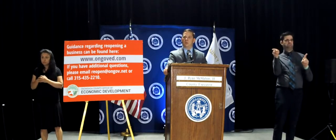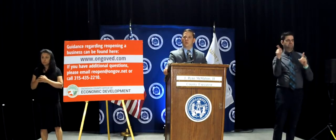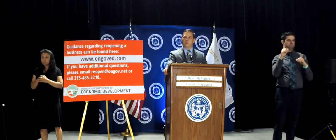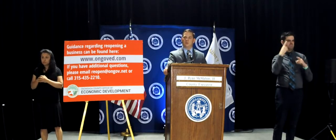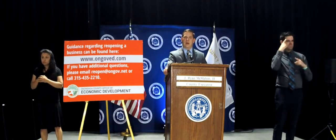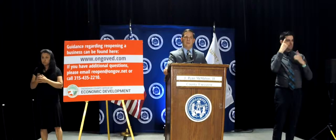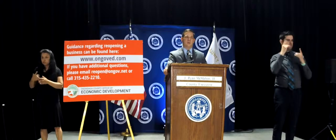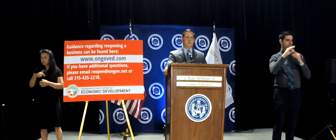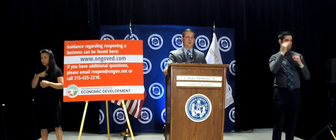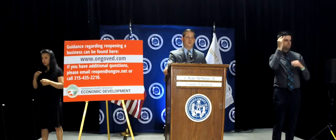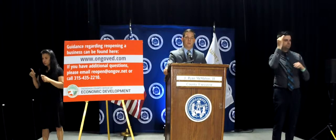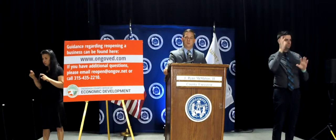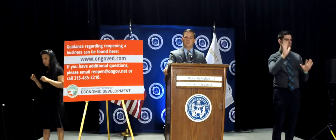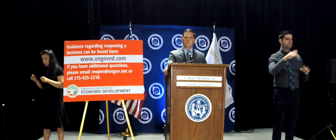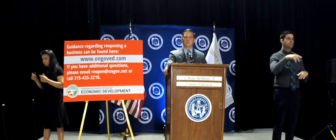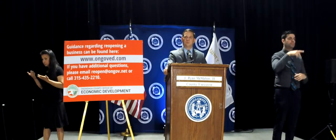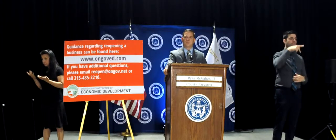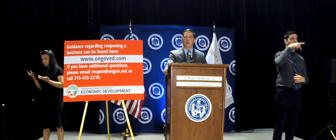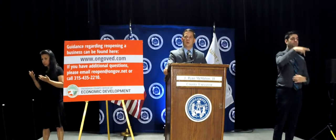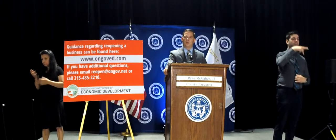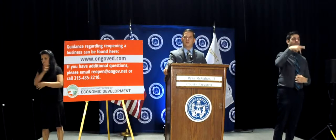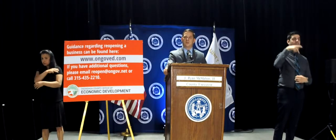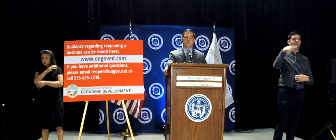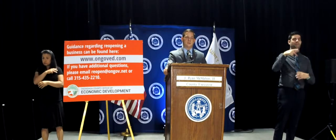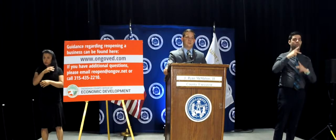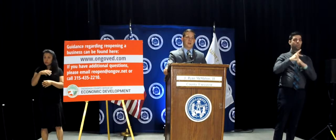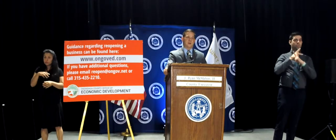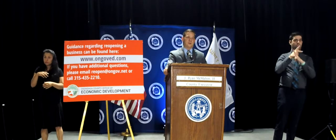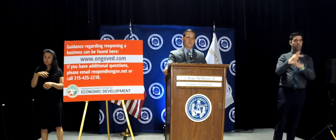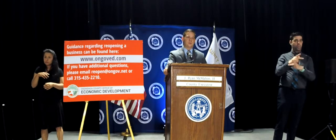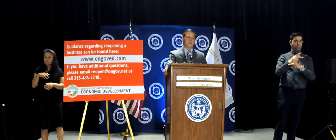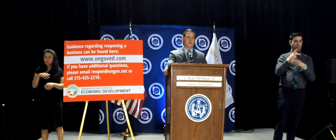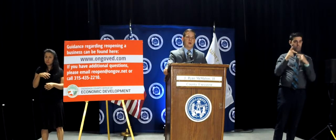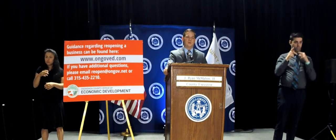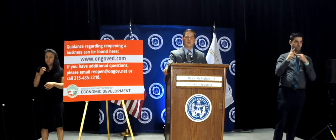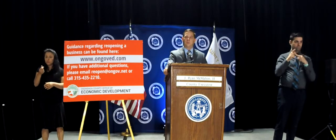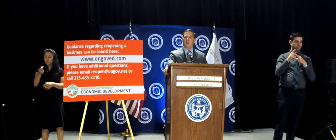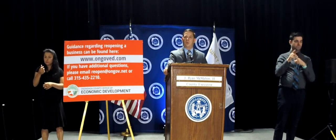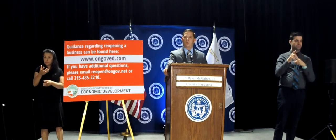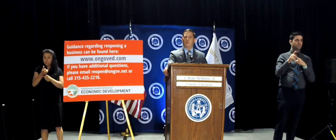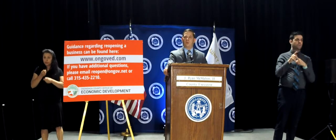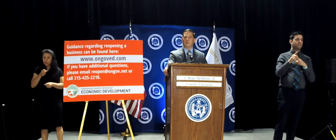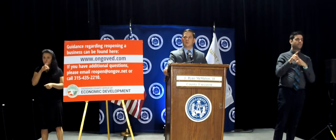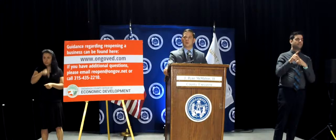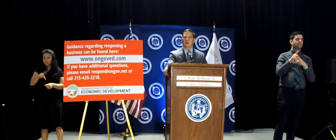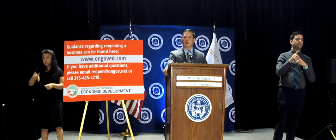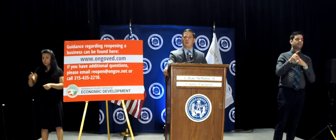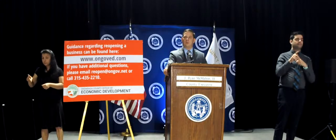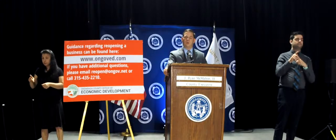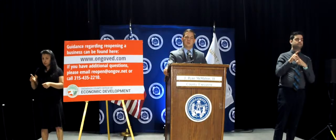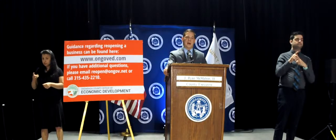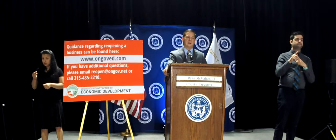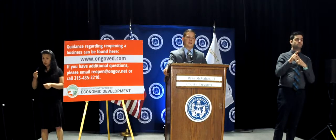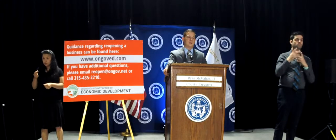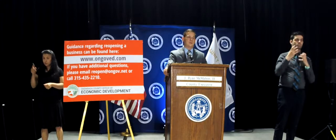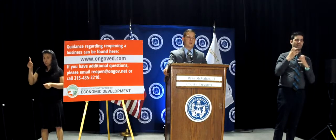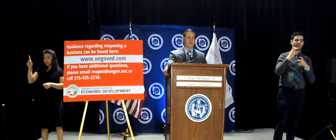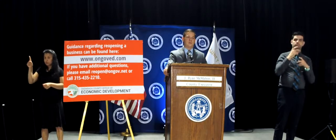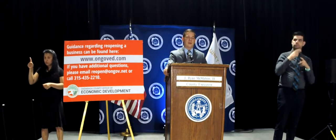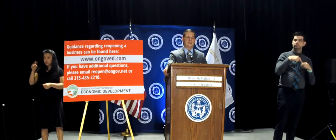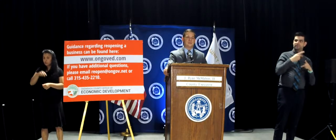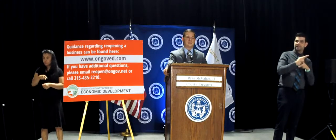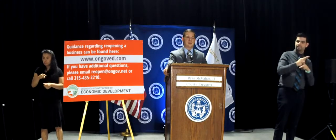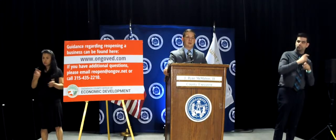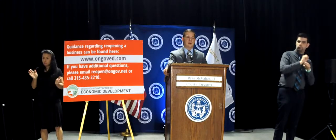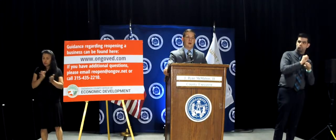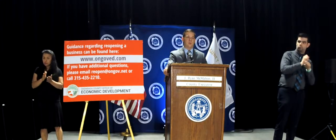large employers who happen to be governments, and hold us to the same standards of keeping our workforce with that. So